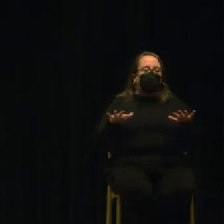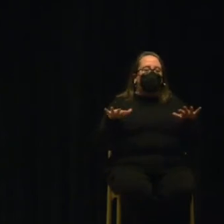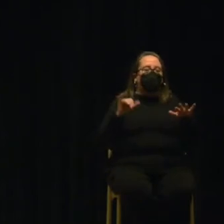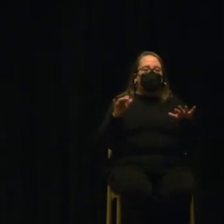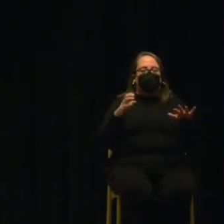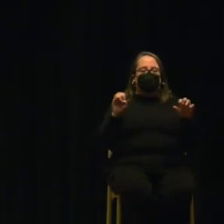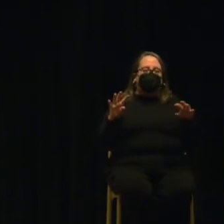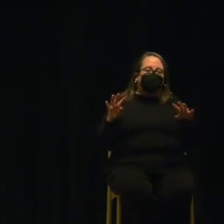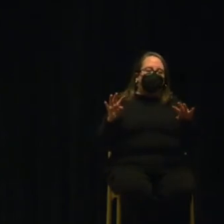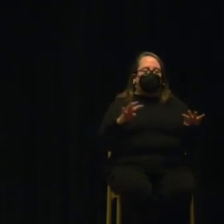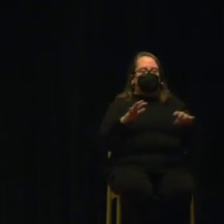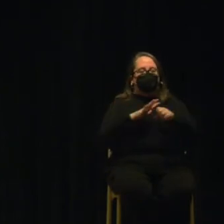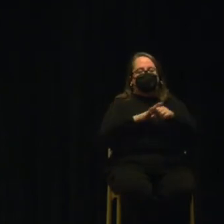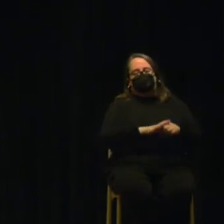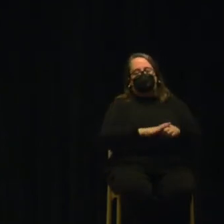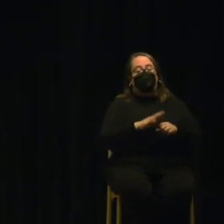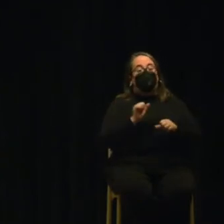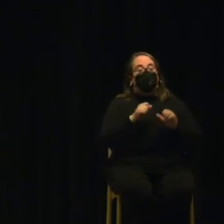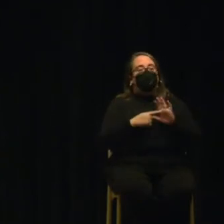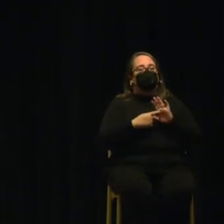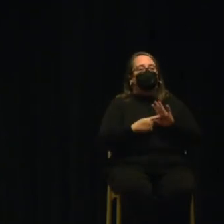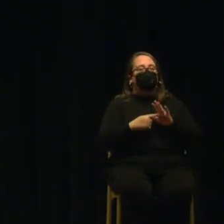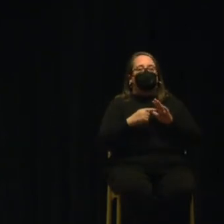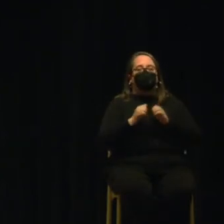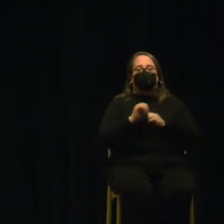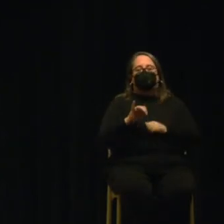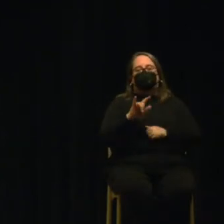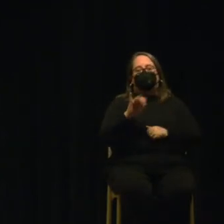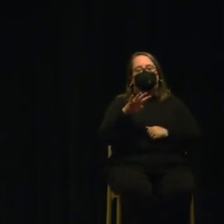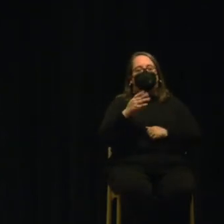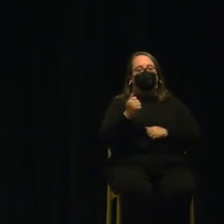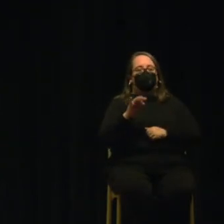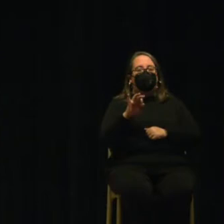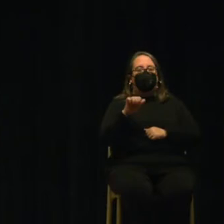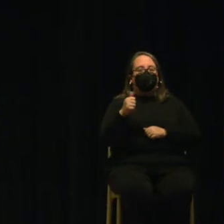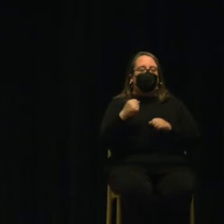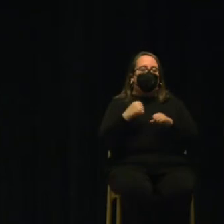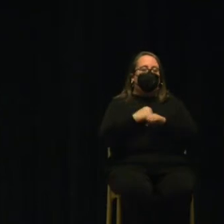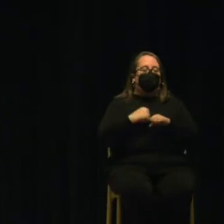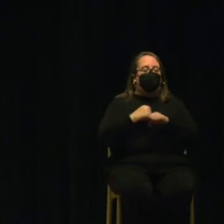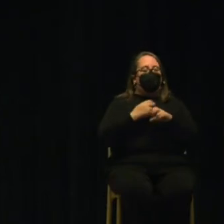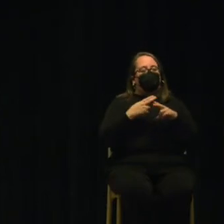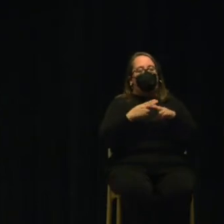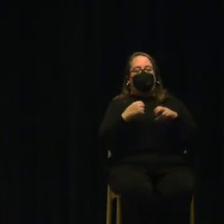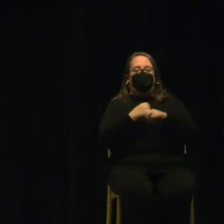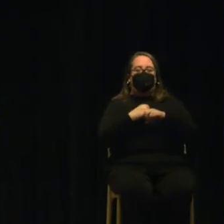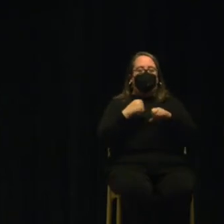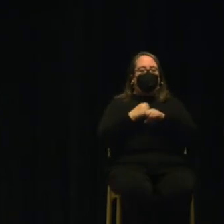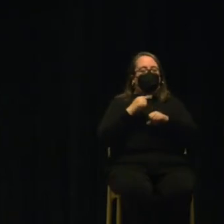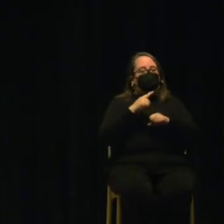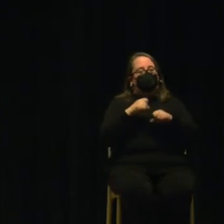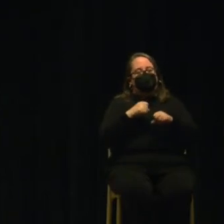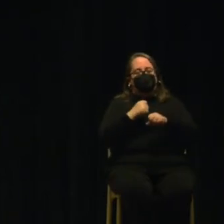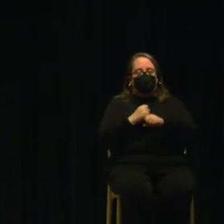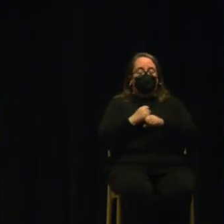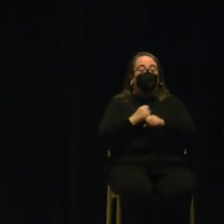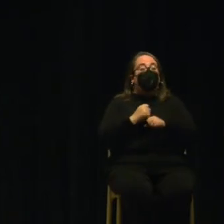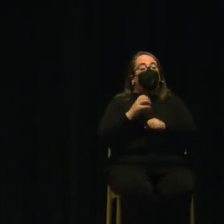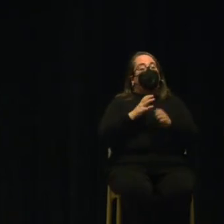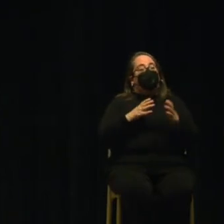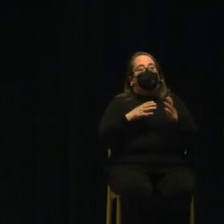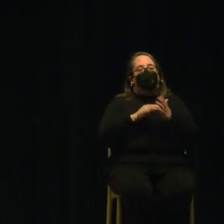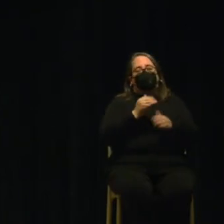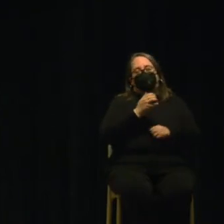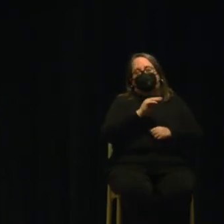segregation. This was personified by a July 4, 1910 bout deemed the Battle of the Century against former white heavyweight champion